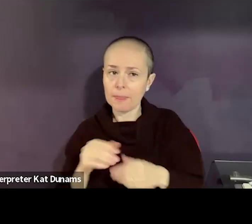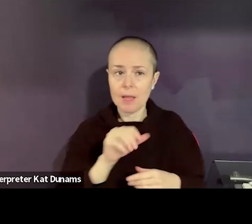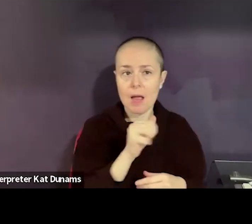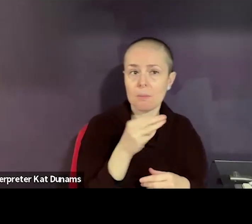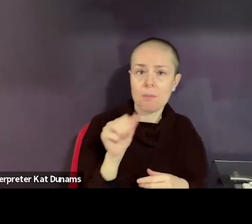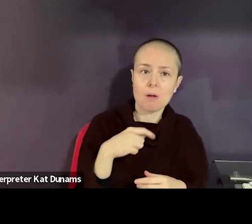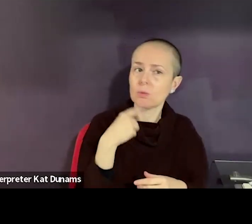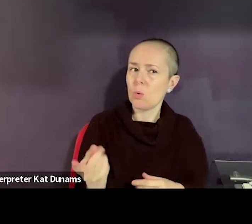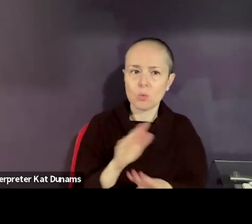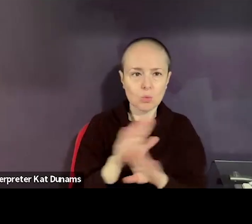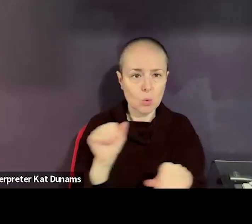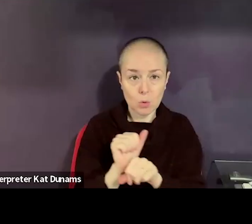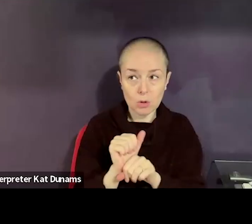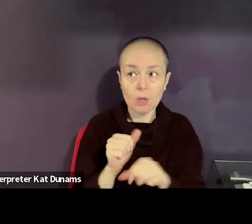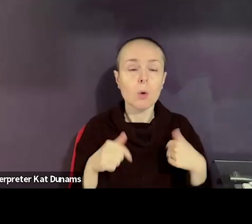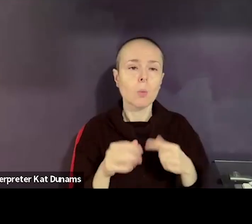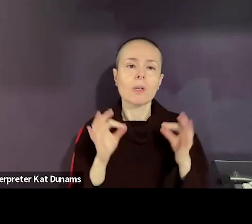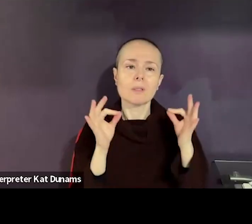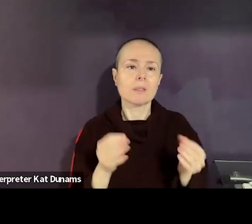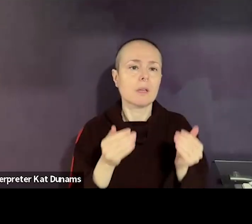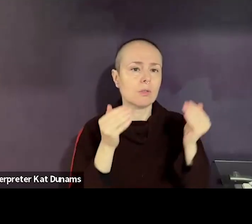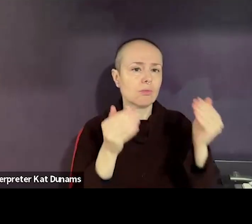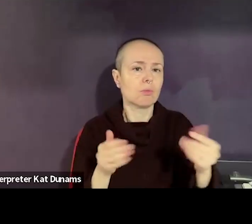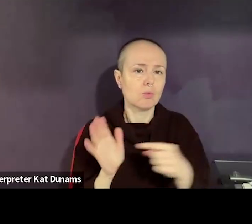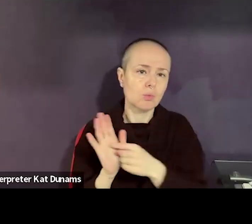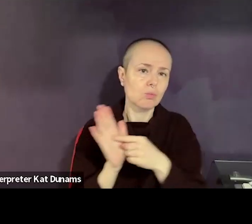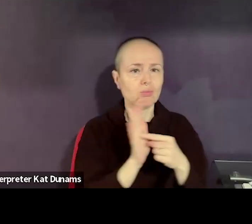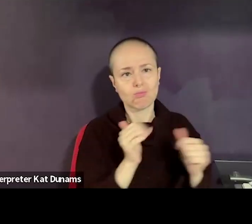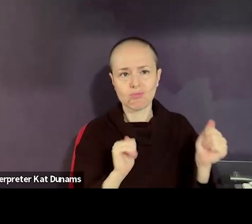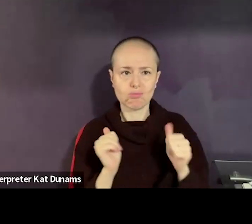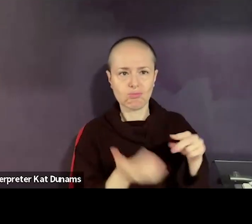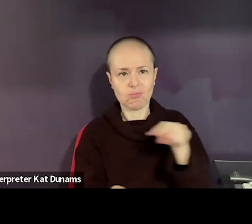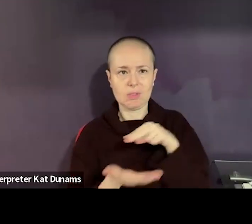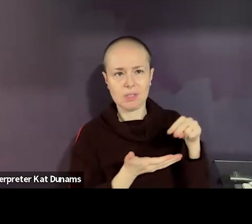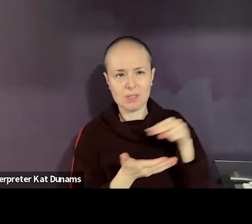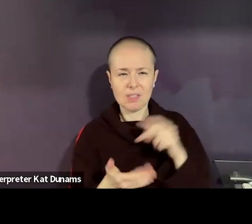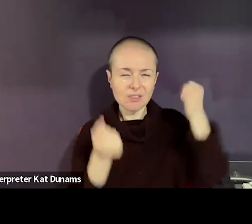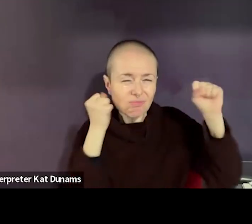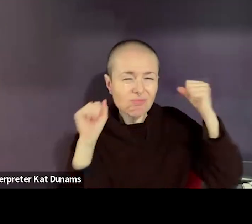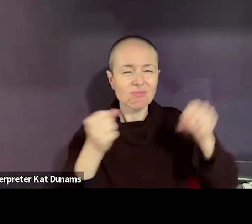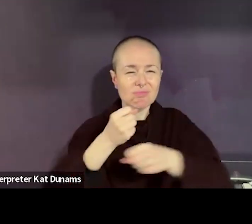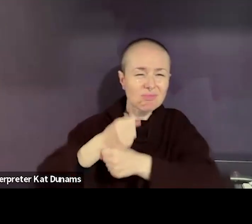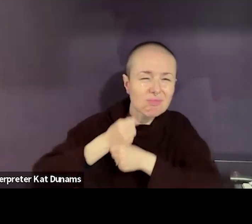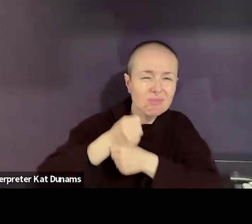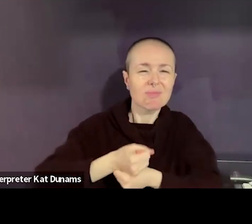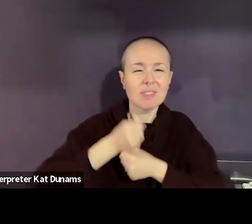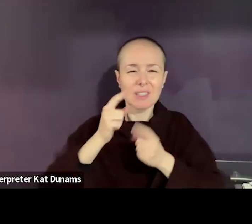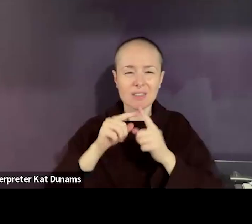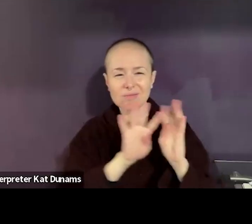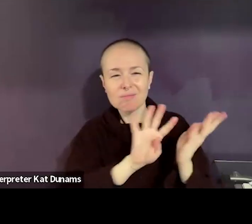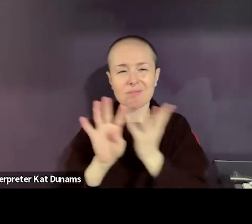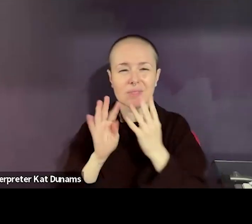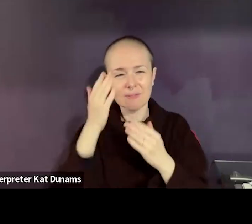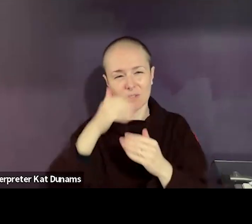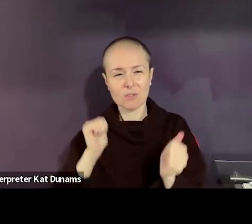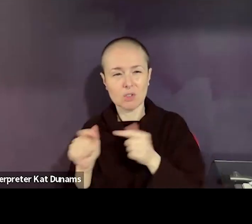order, we launched our own season of relentless solidarity. We rallied, we held picket lines at every show, we wrote